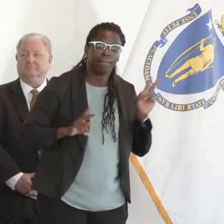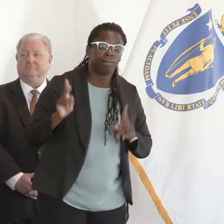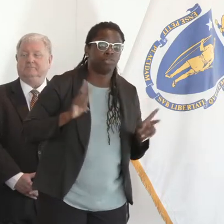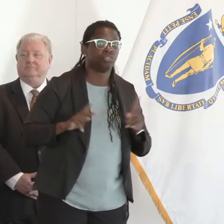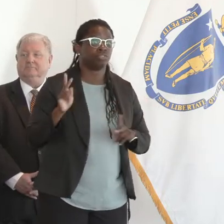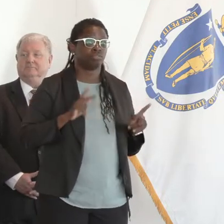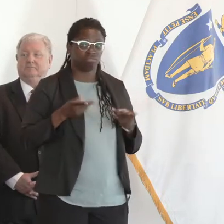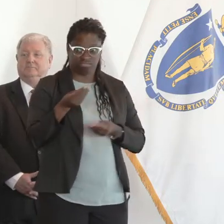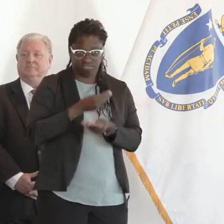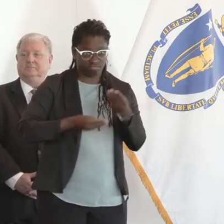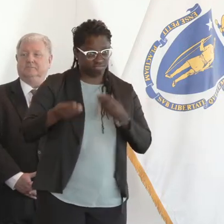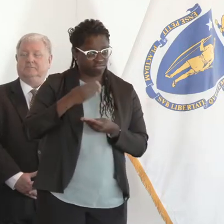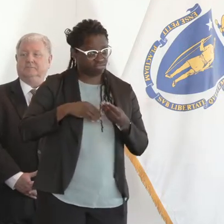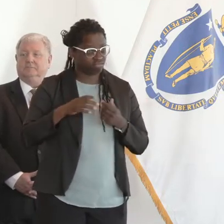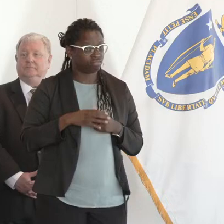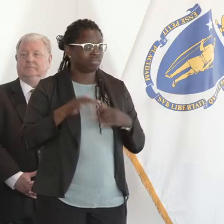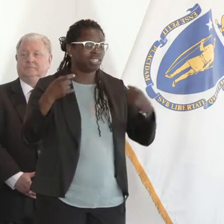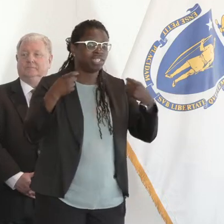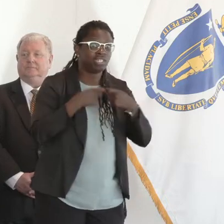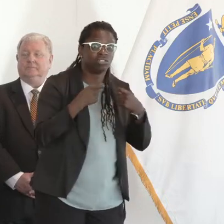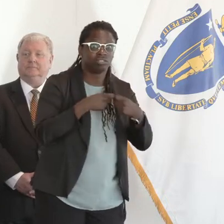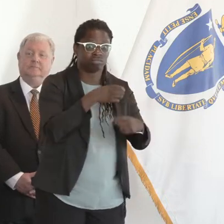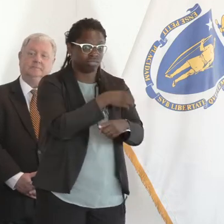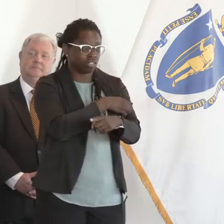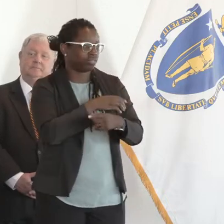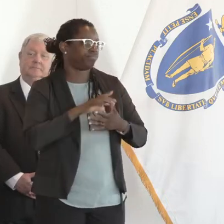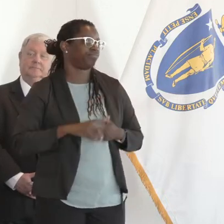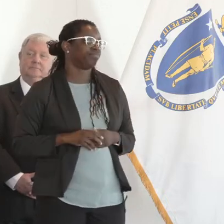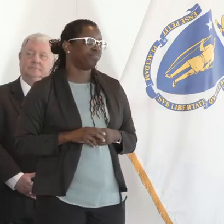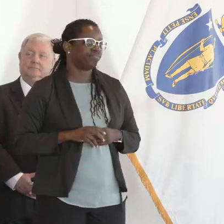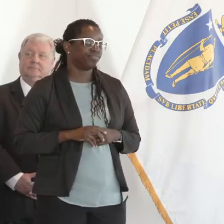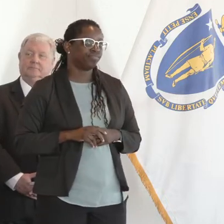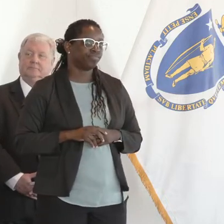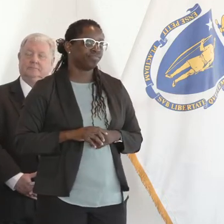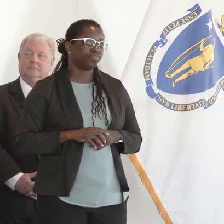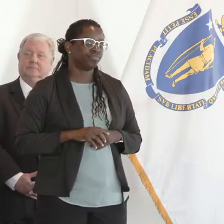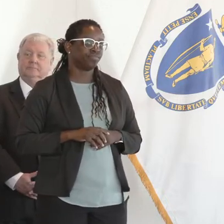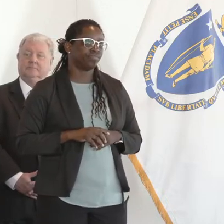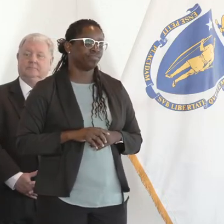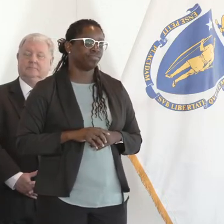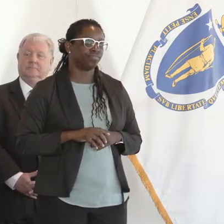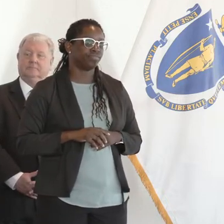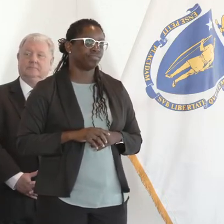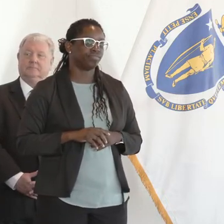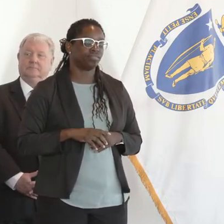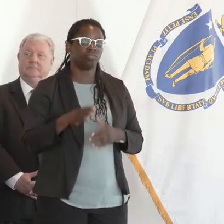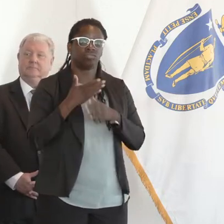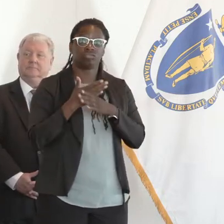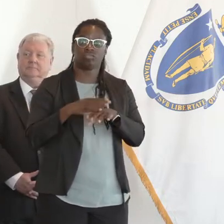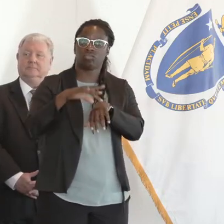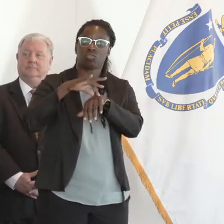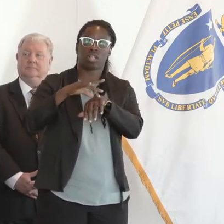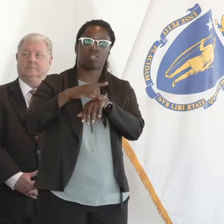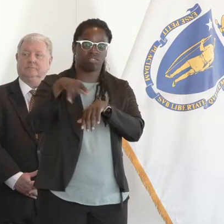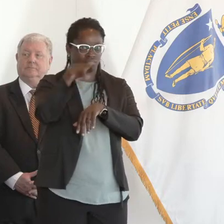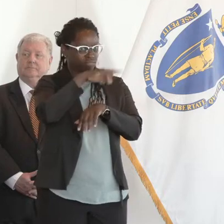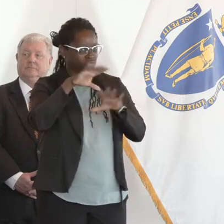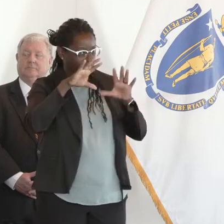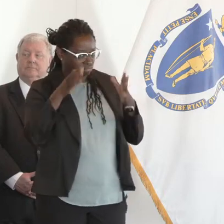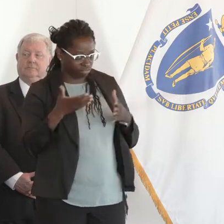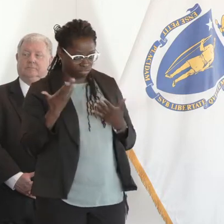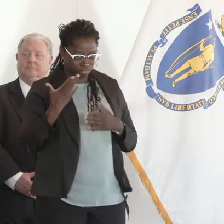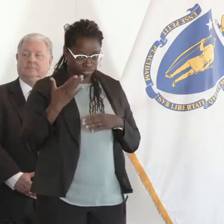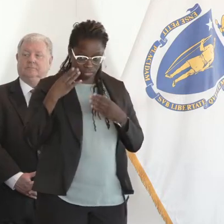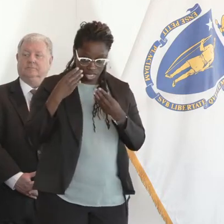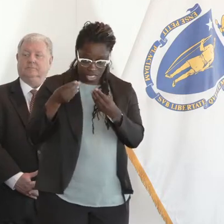and electric power, which is something we're talking about. More fundamentally, we share geography, coastlines,